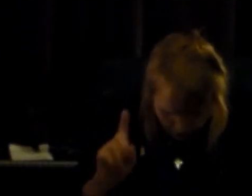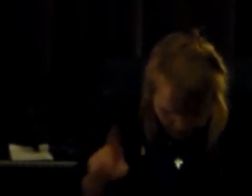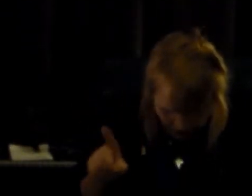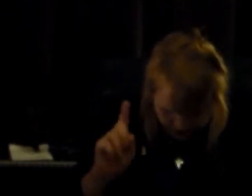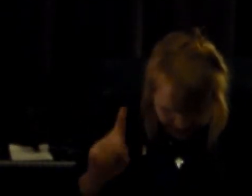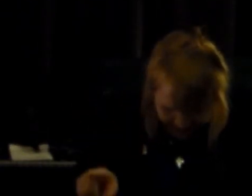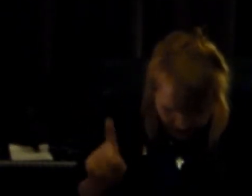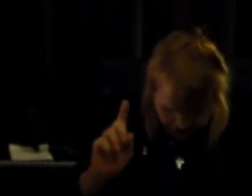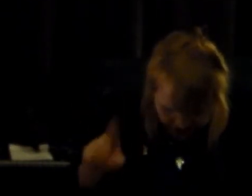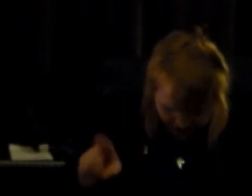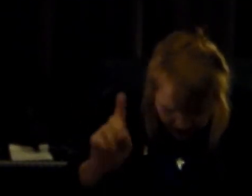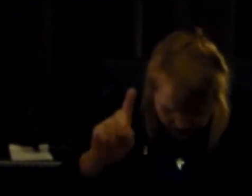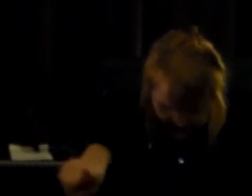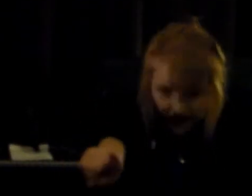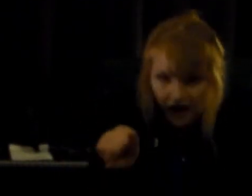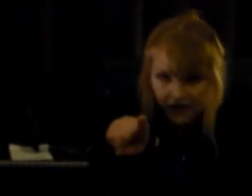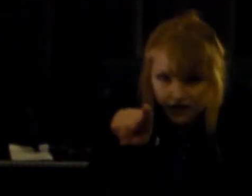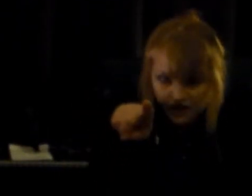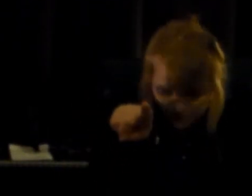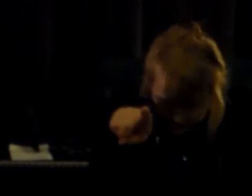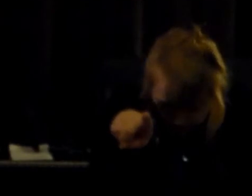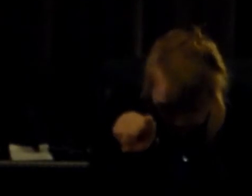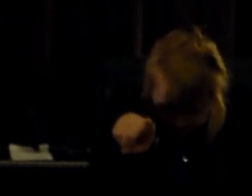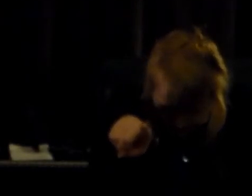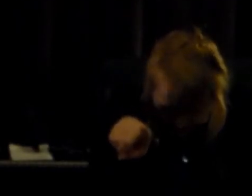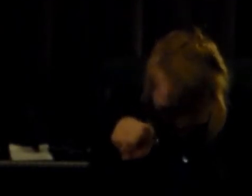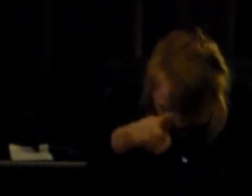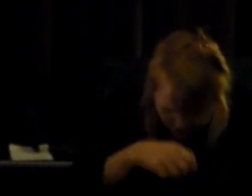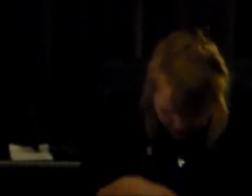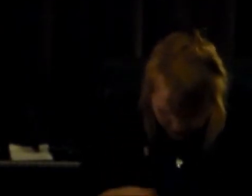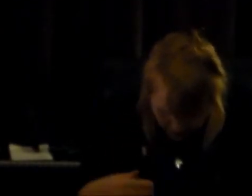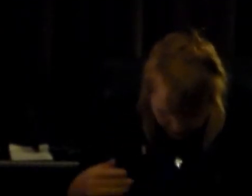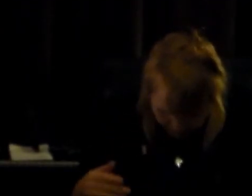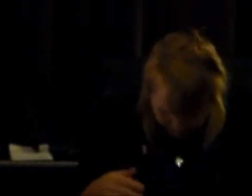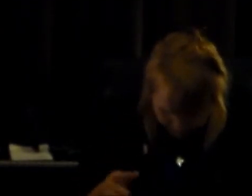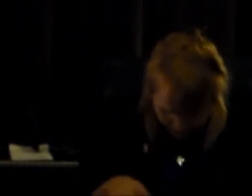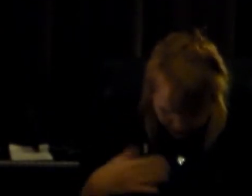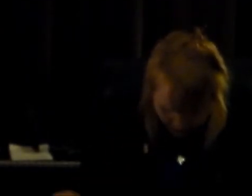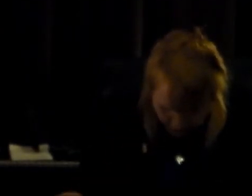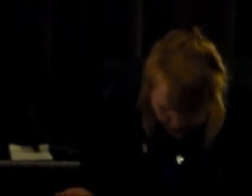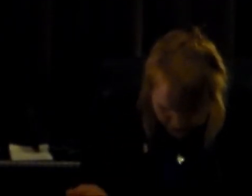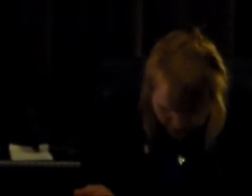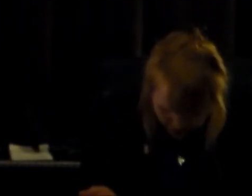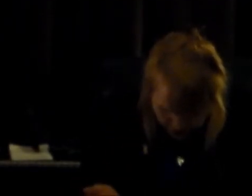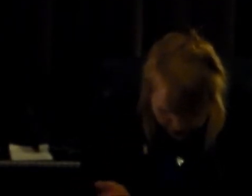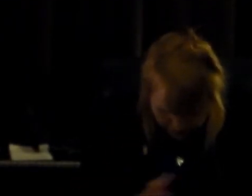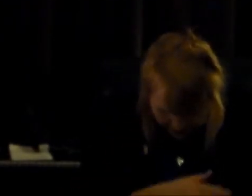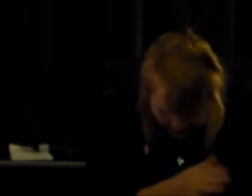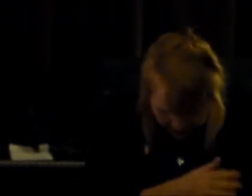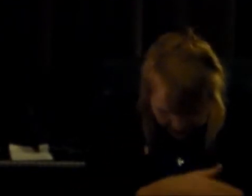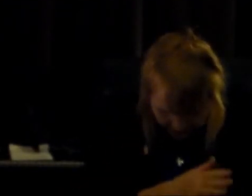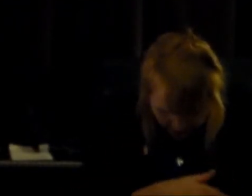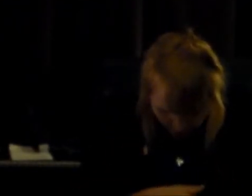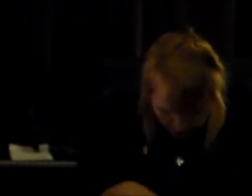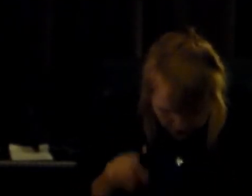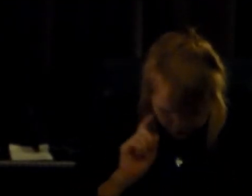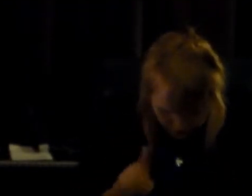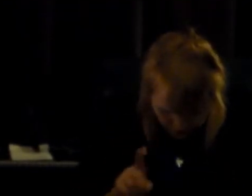father's desires, which are your sins. He was a murderer in the beginning, not holding to the